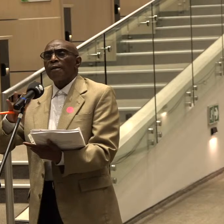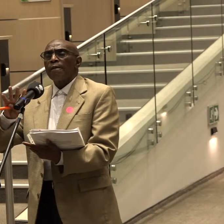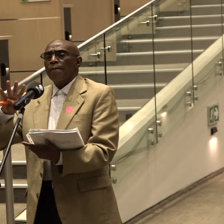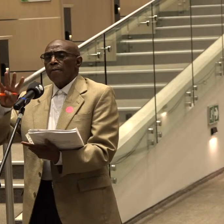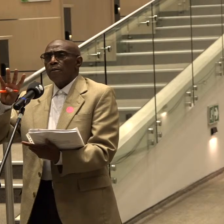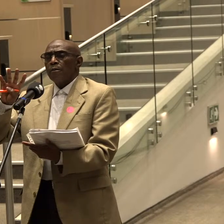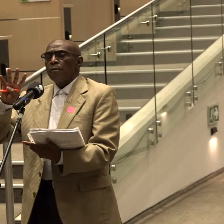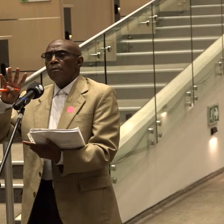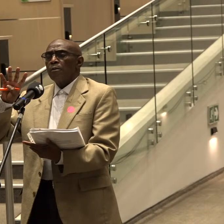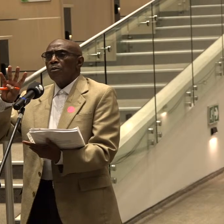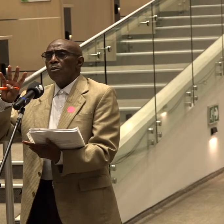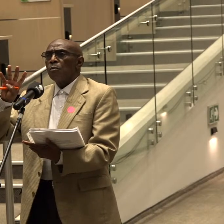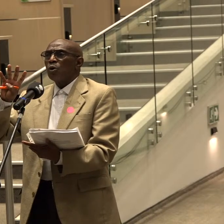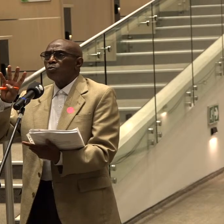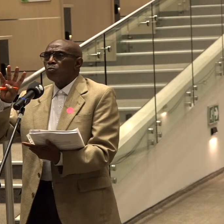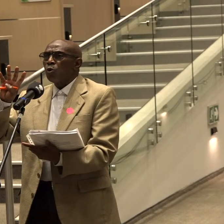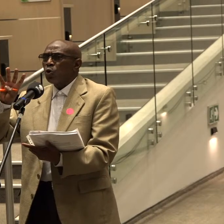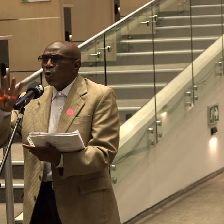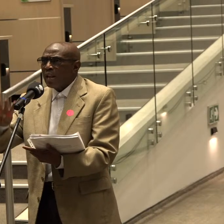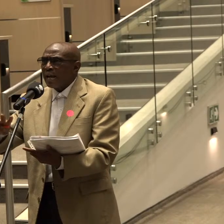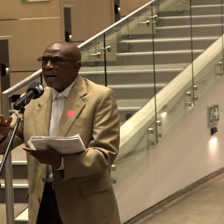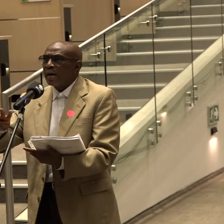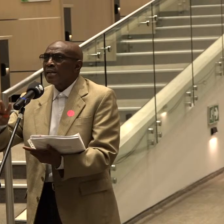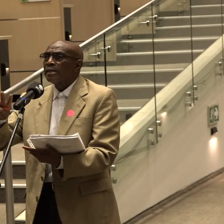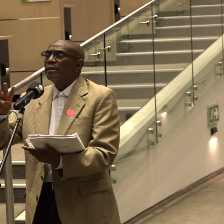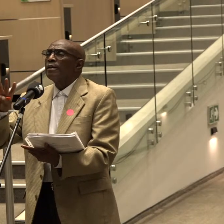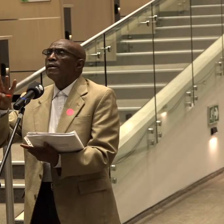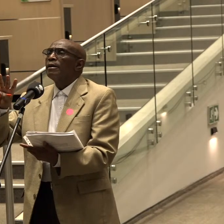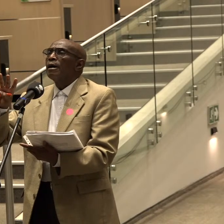foreign foreign